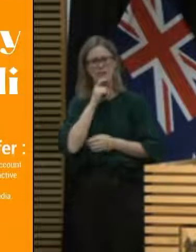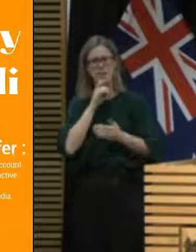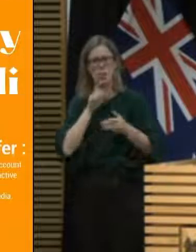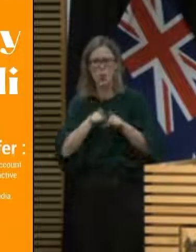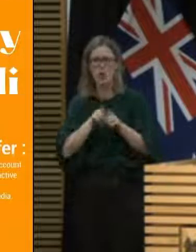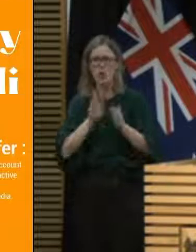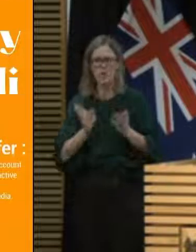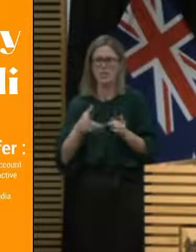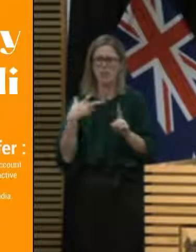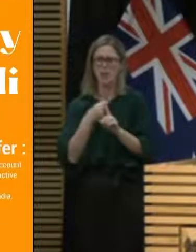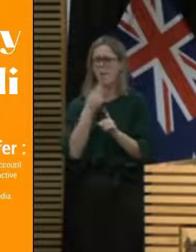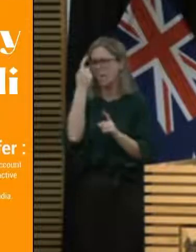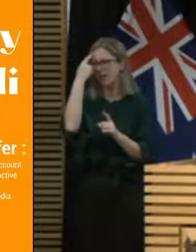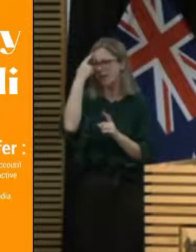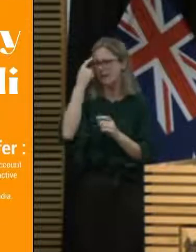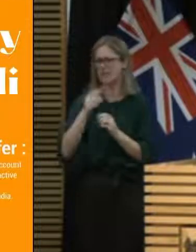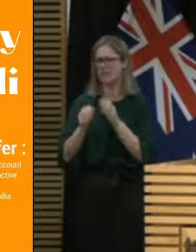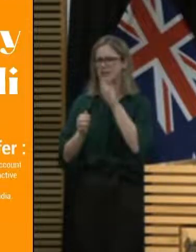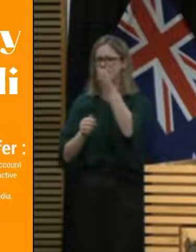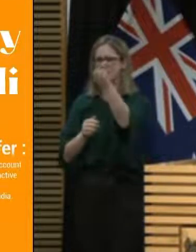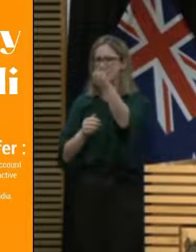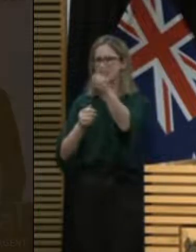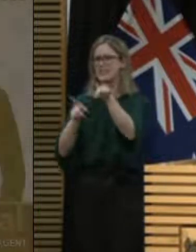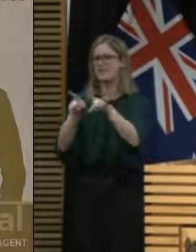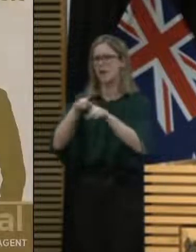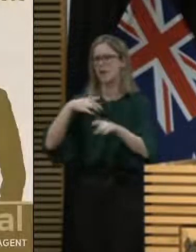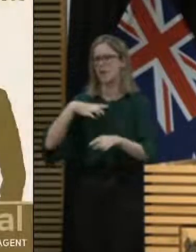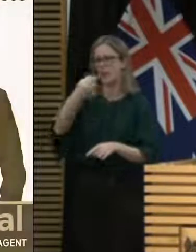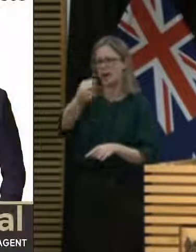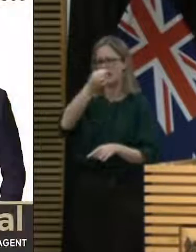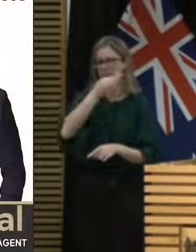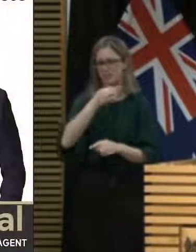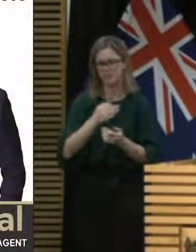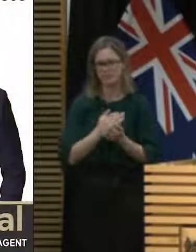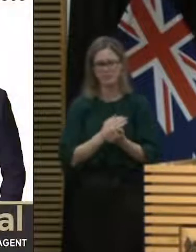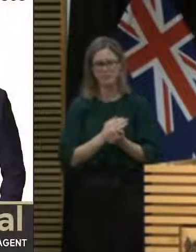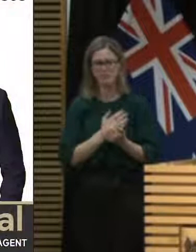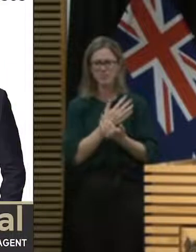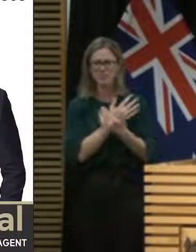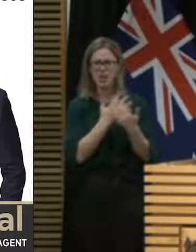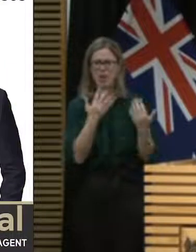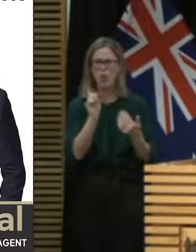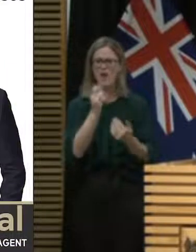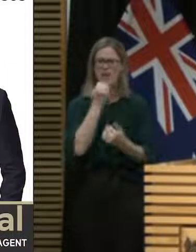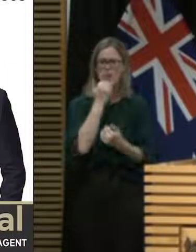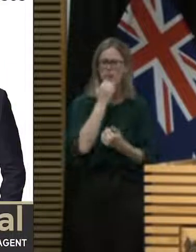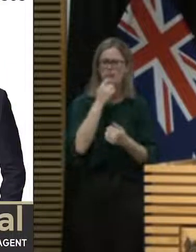will be vaccinated as well. How much of the total workforce do you expect to face vaccine requirements?